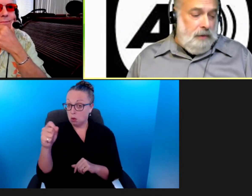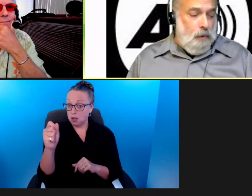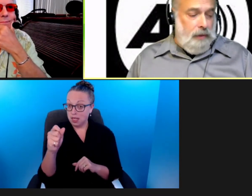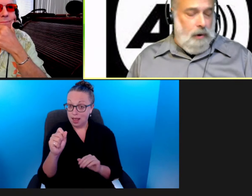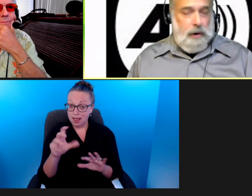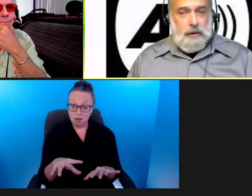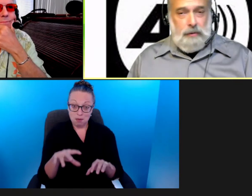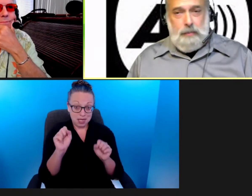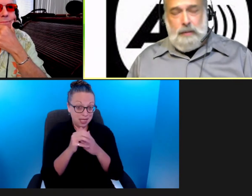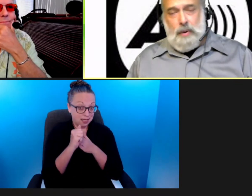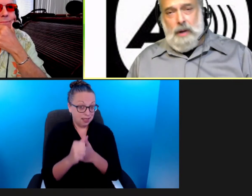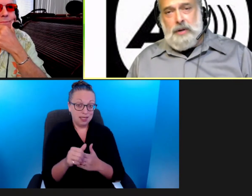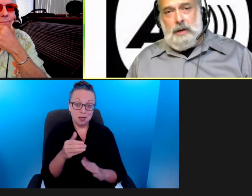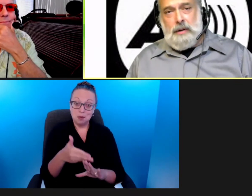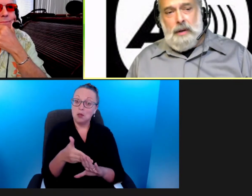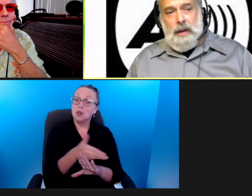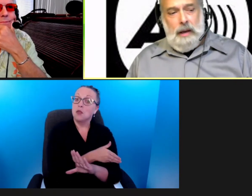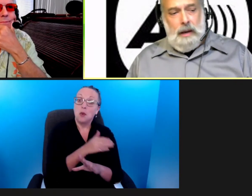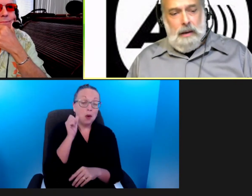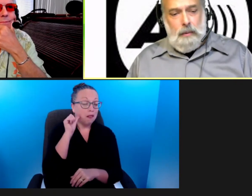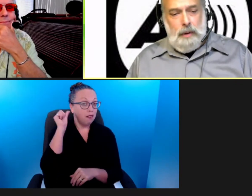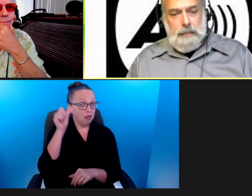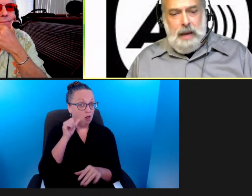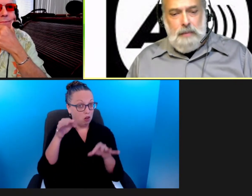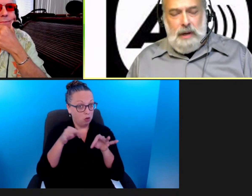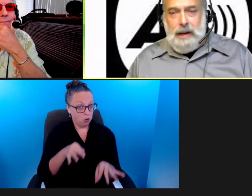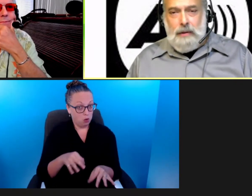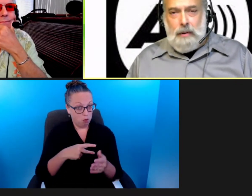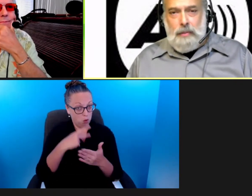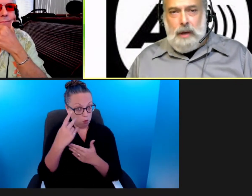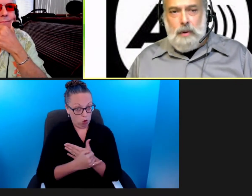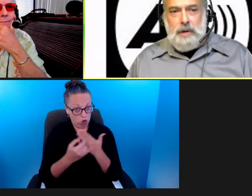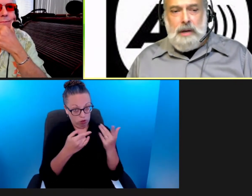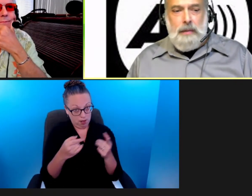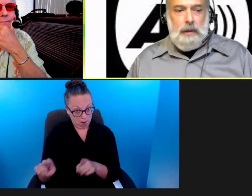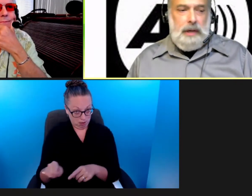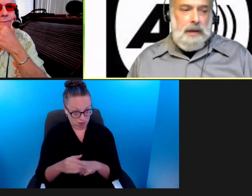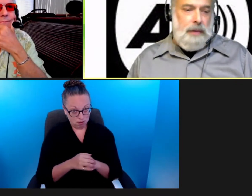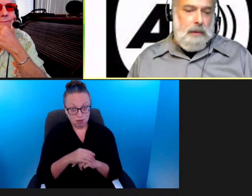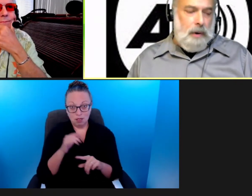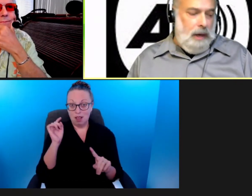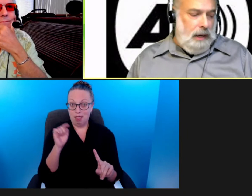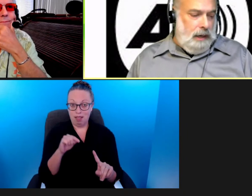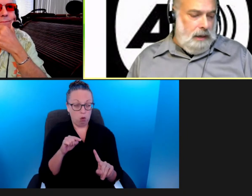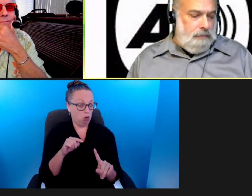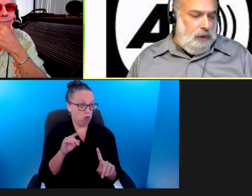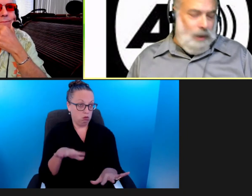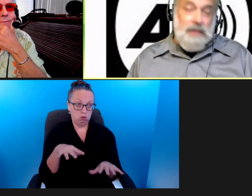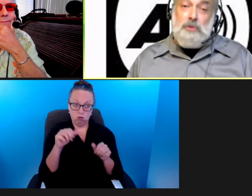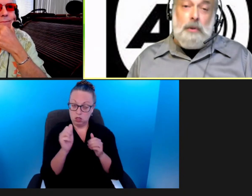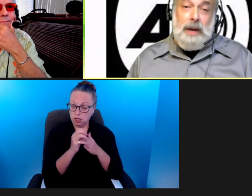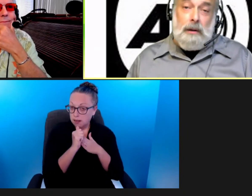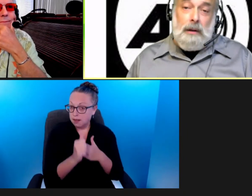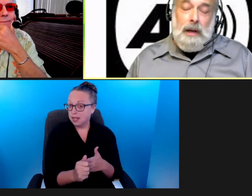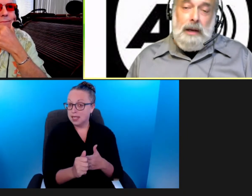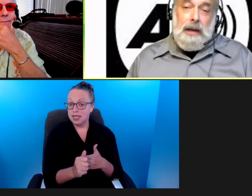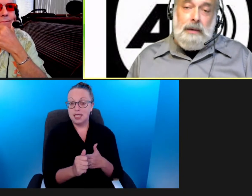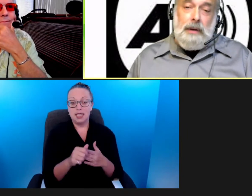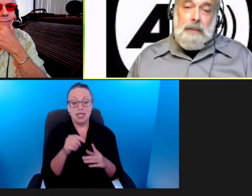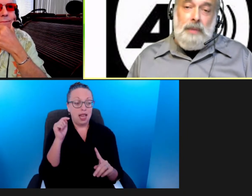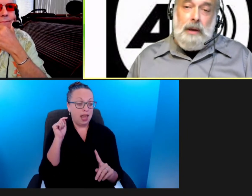even before the audio description project came together. They were taking the lead. They were,